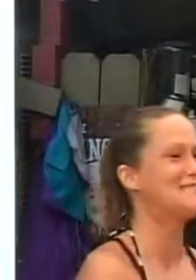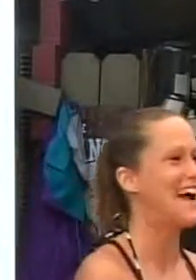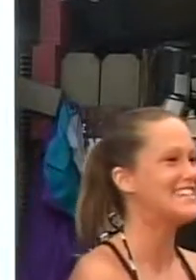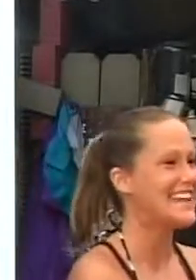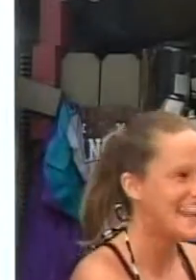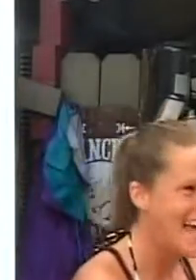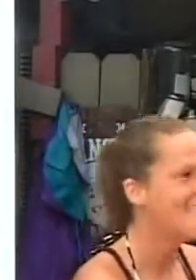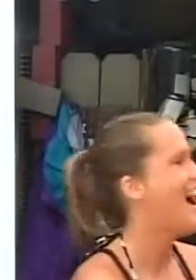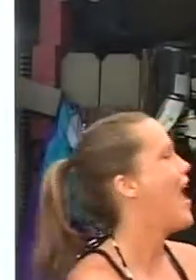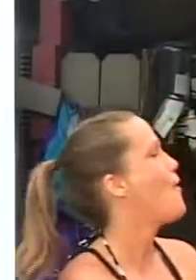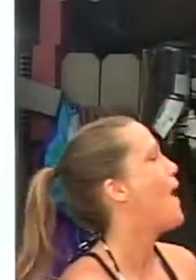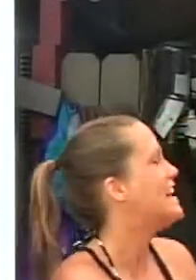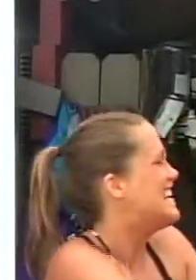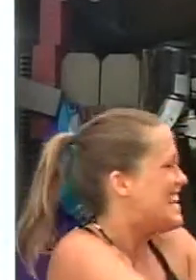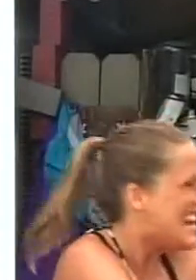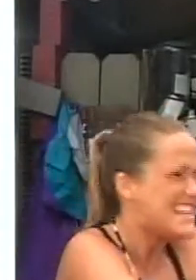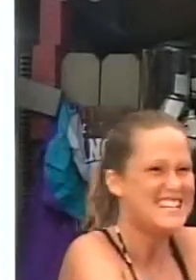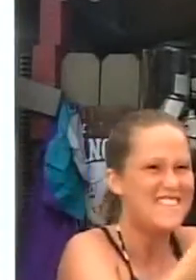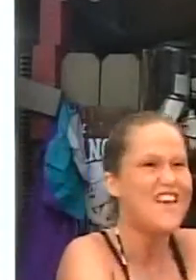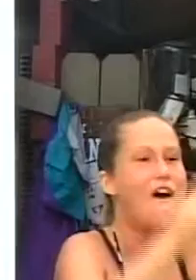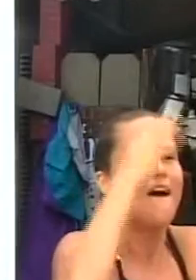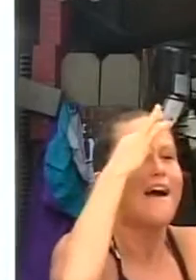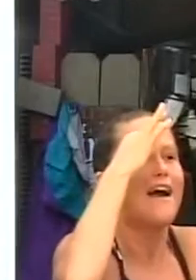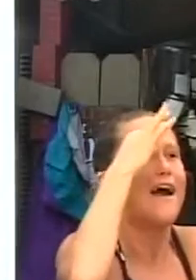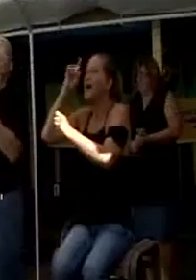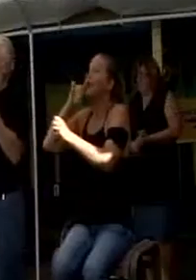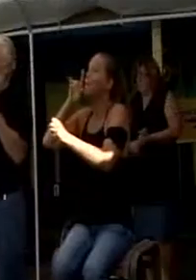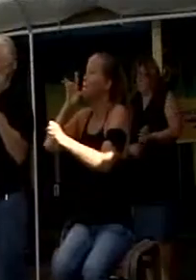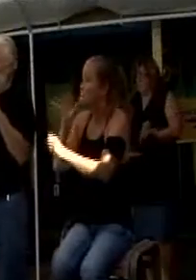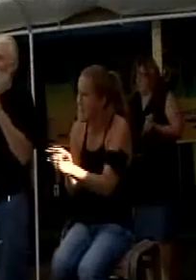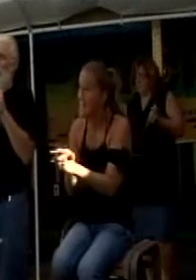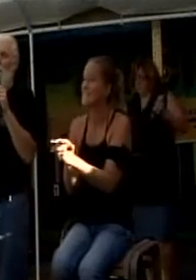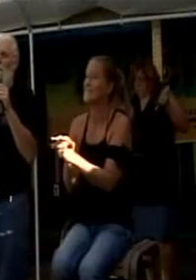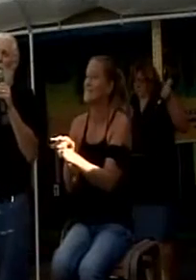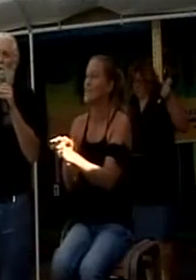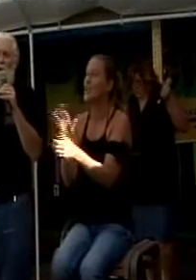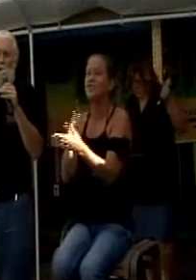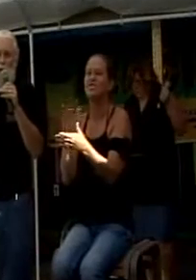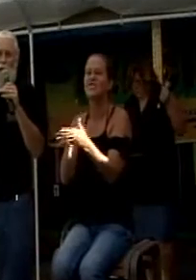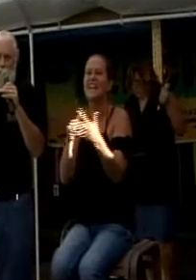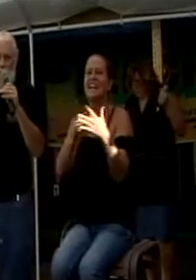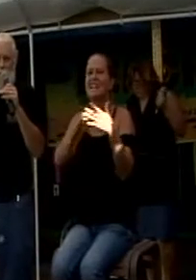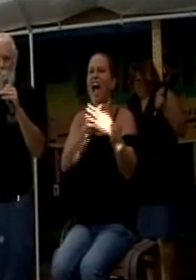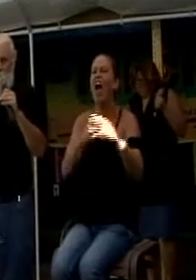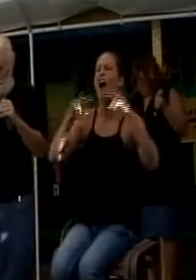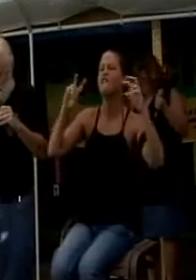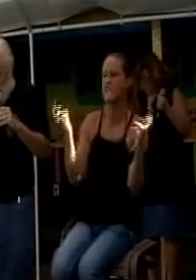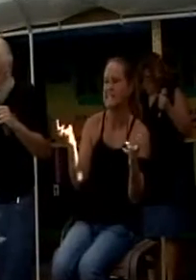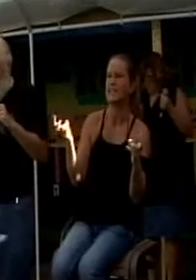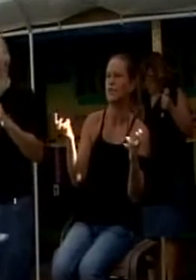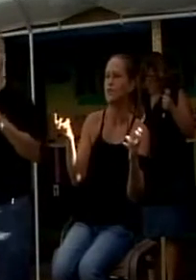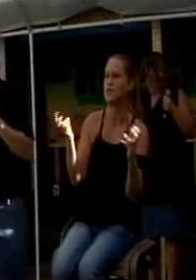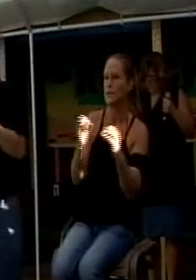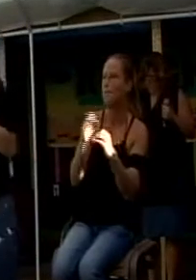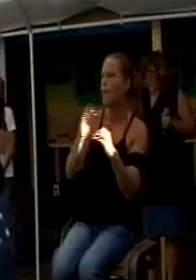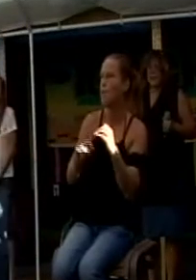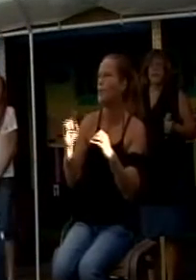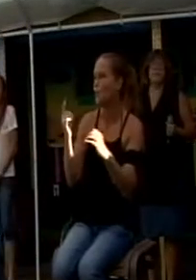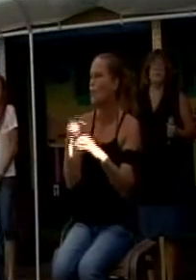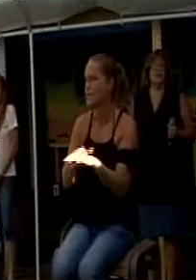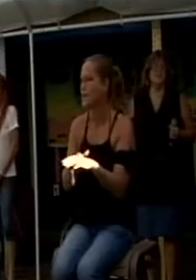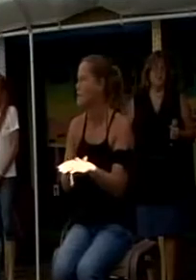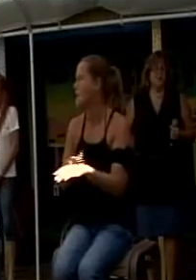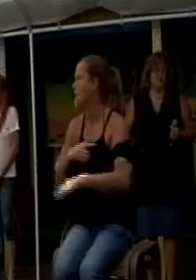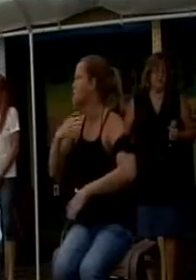every one of you to commit to a 9-week course and study the Alpha Series more than once. Because it's that good